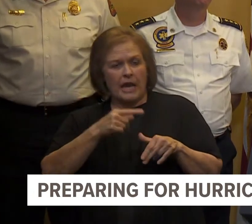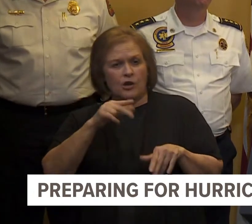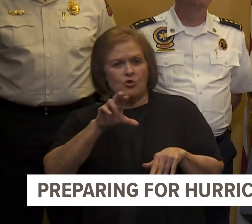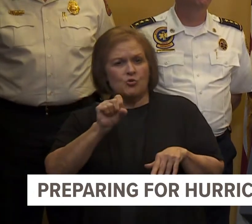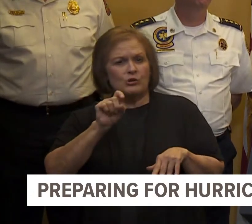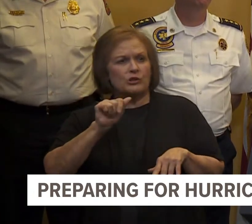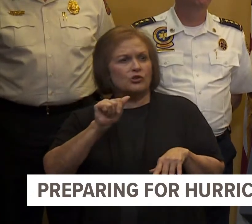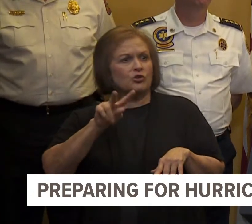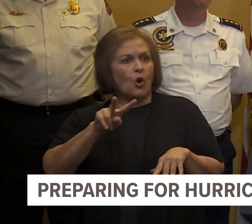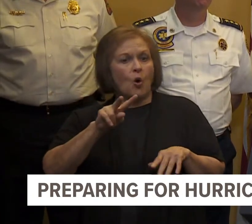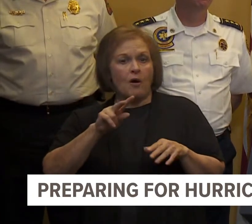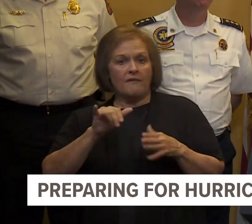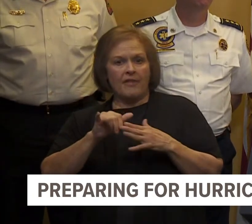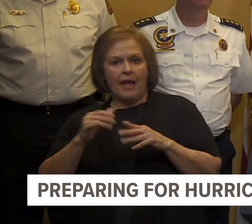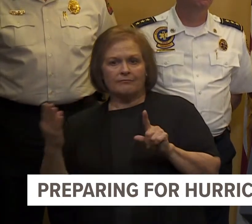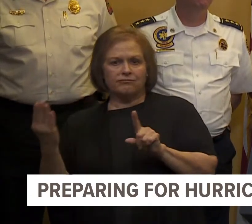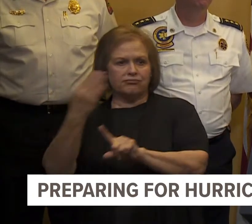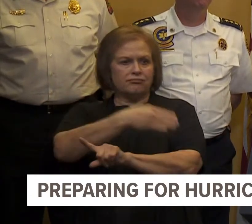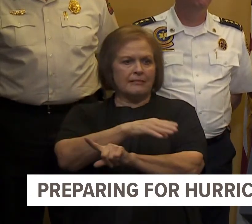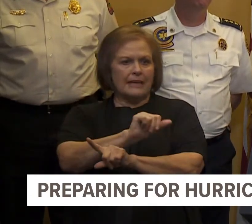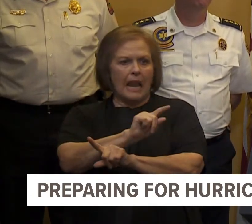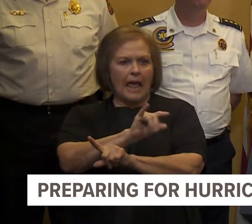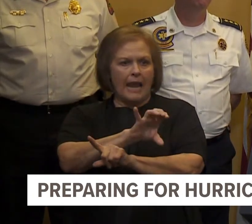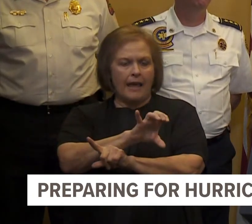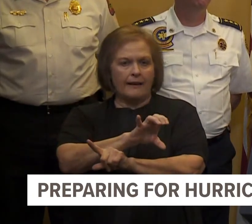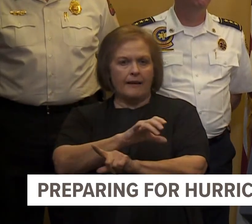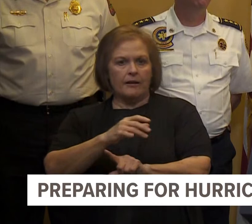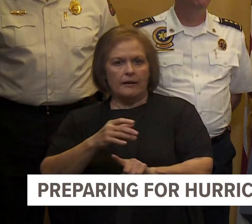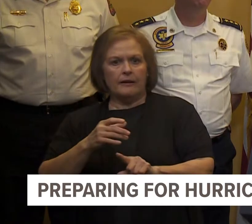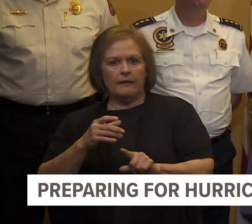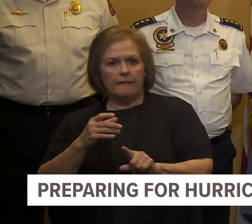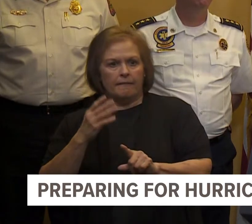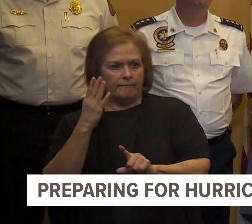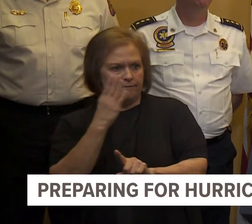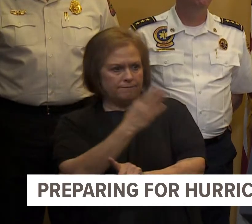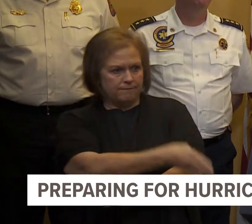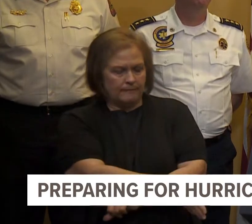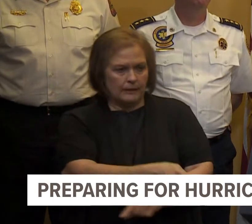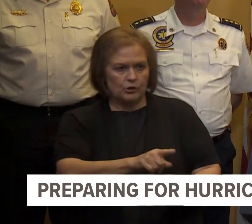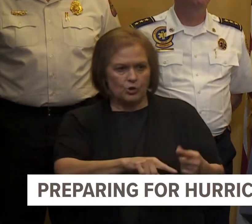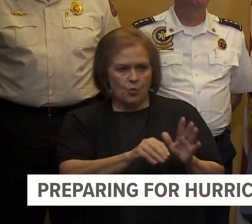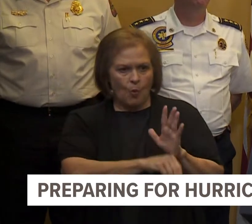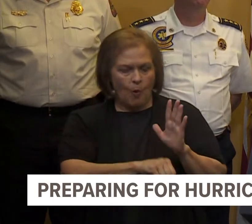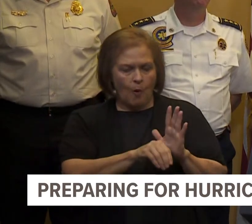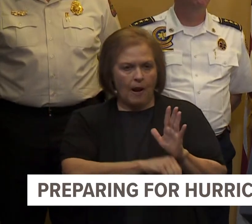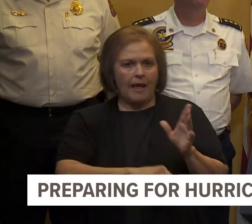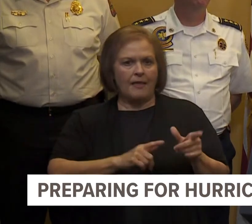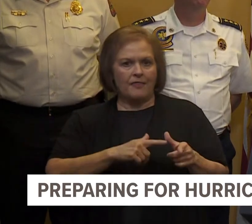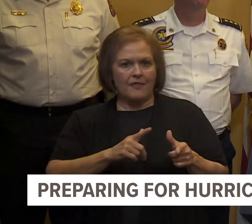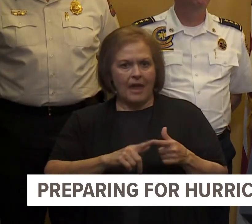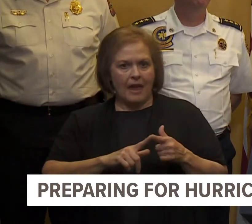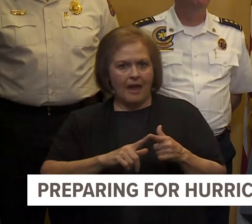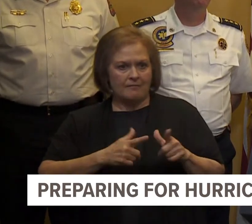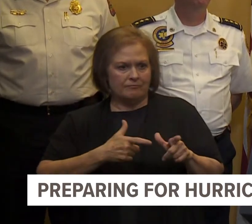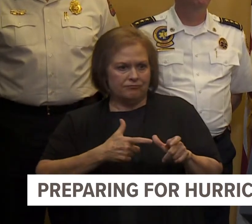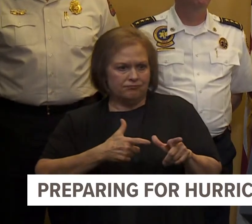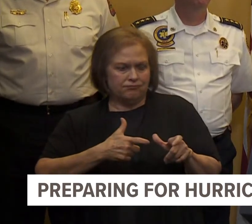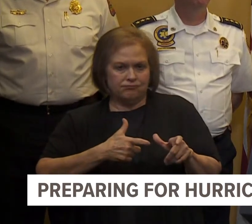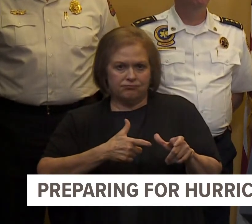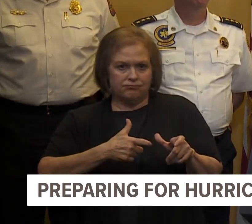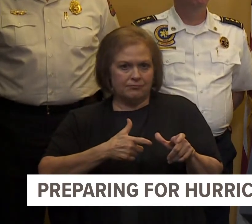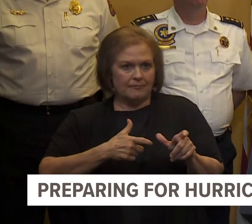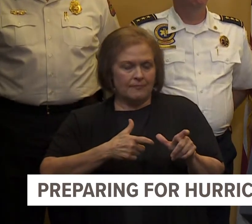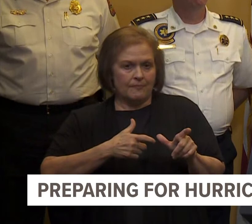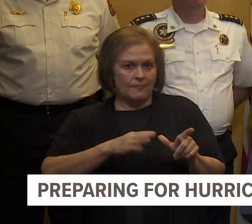which came across the Atlantic, tracked us the entire time towards New Orleans, came up in intensity at a